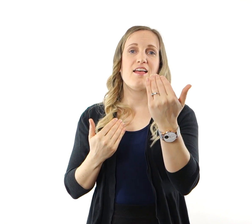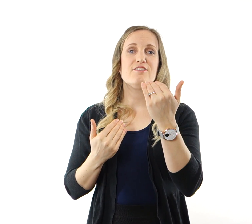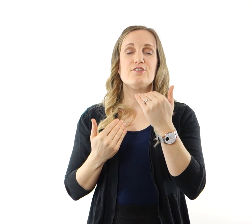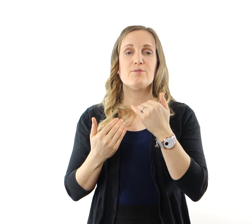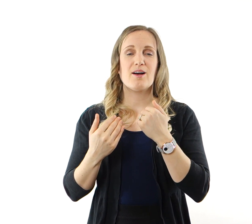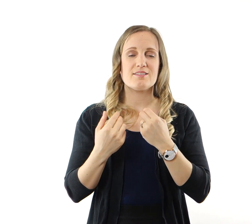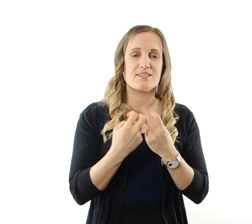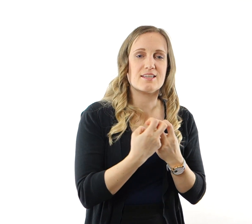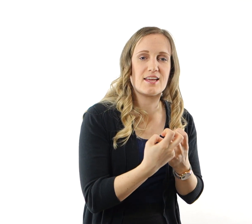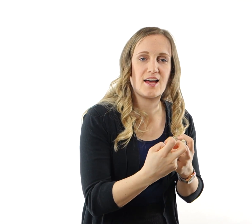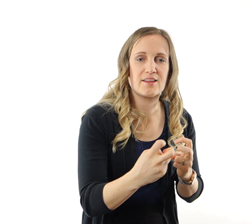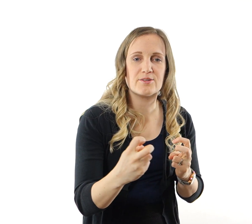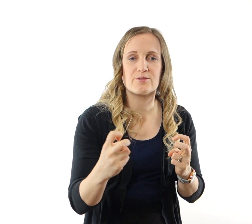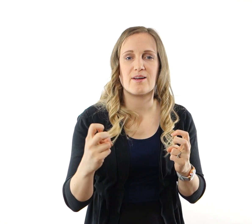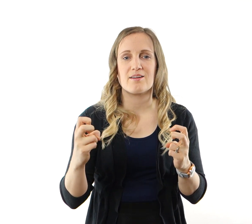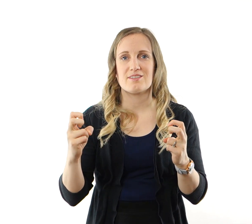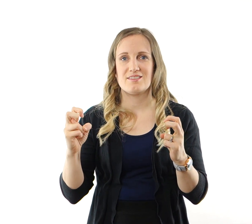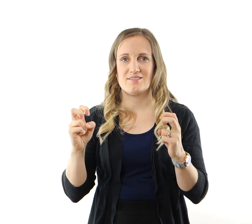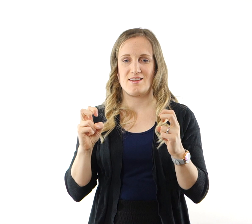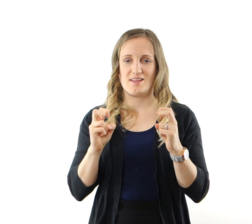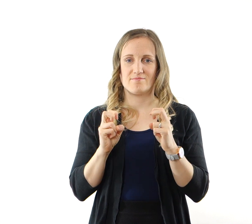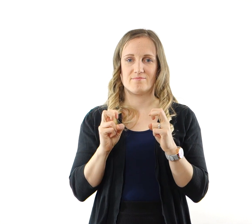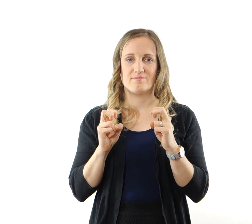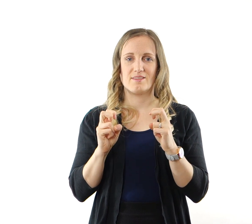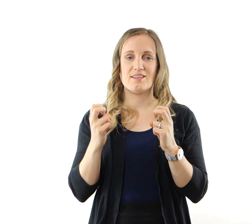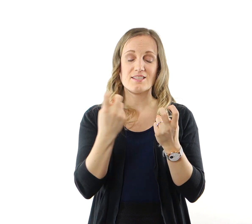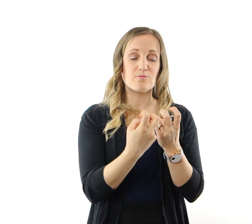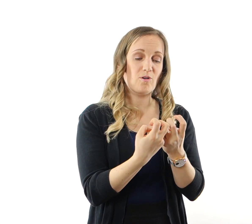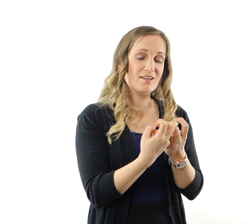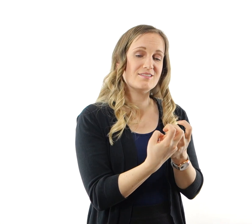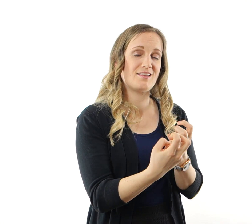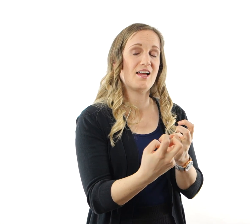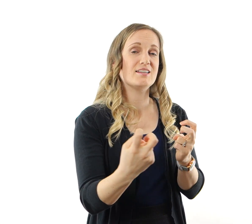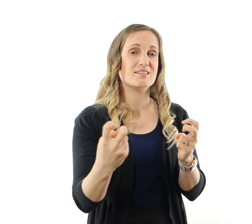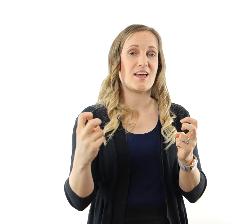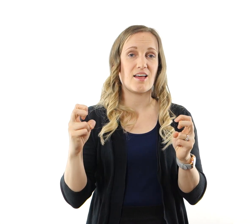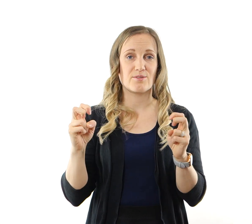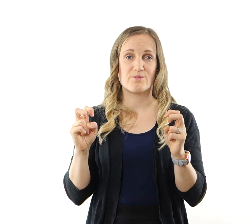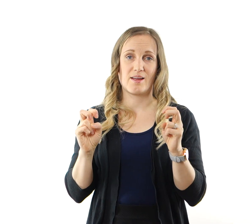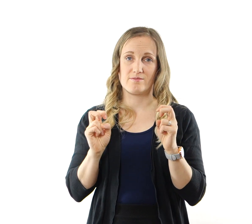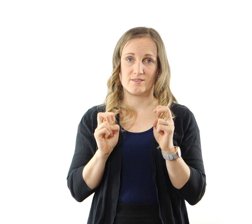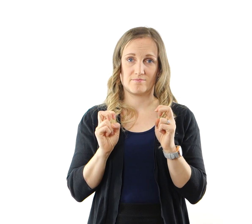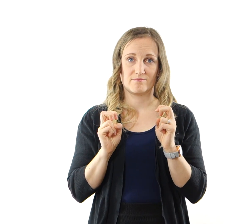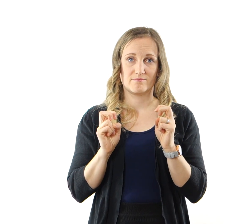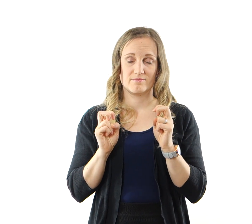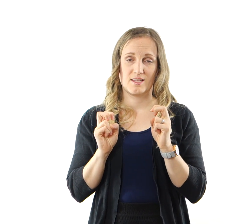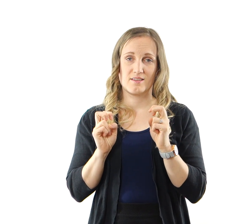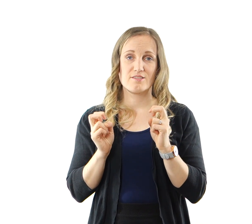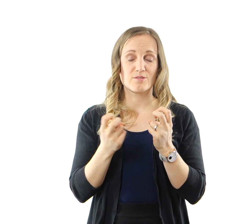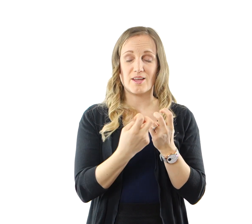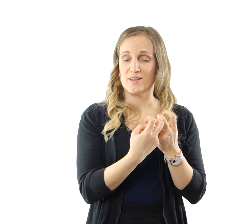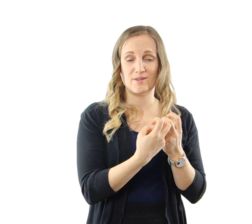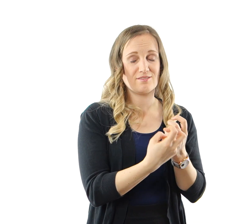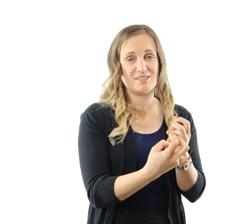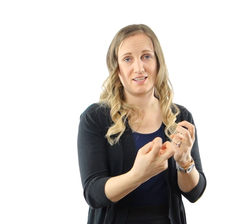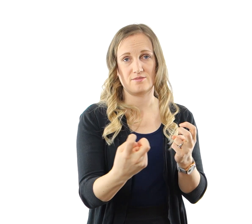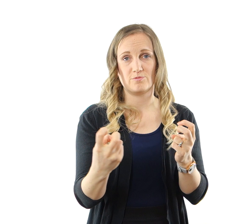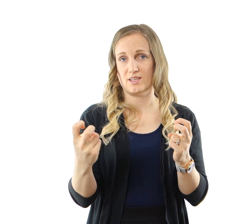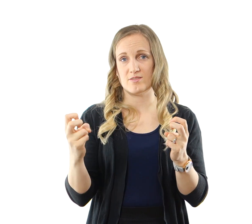To do what? To gather around his knee. This one sign is gather around. So gather around his knee. That's all